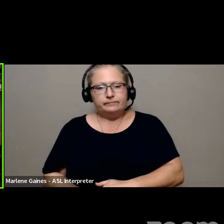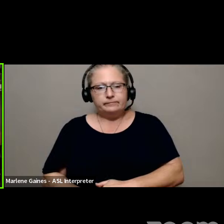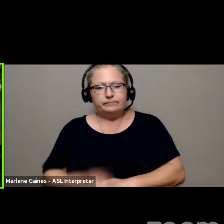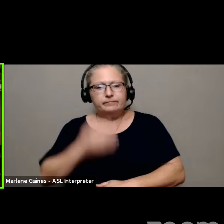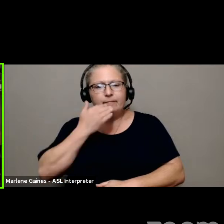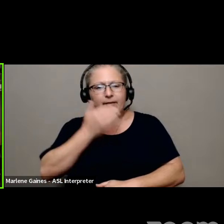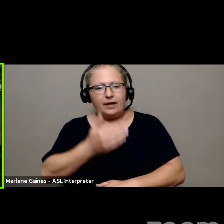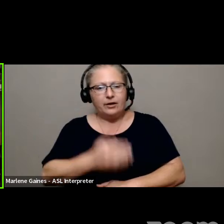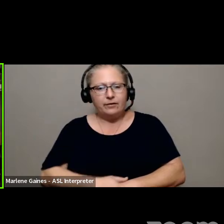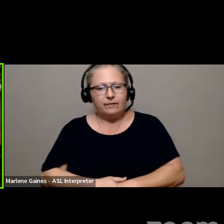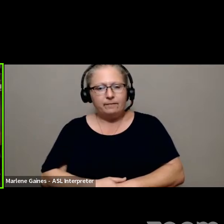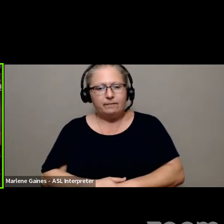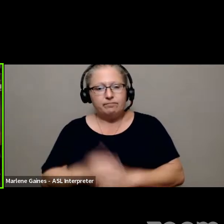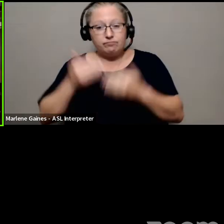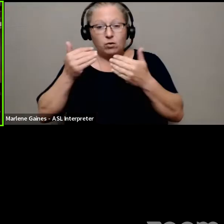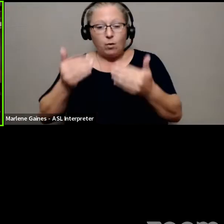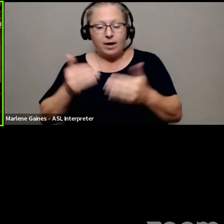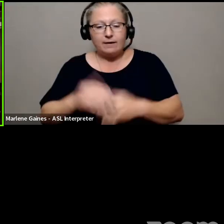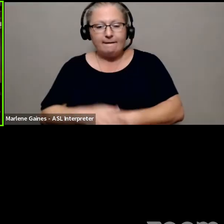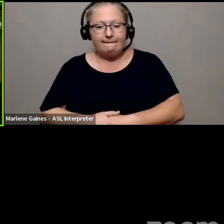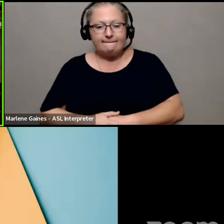Thank you. Go ahead.